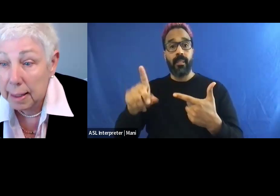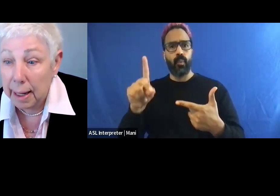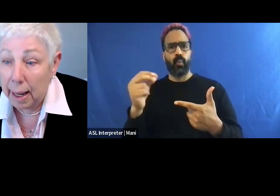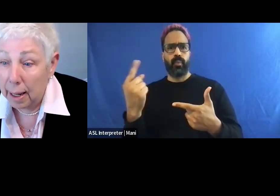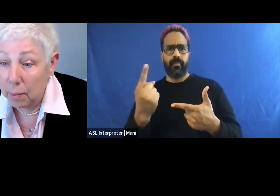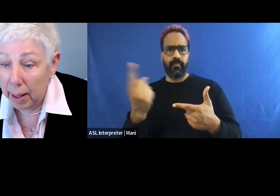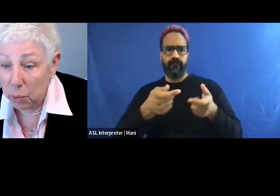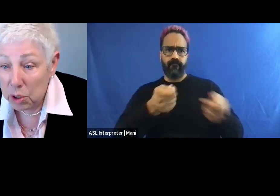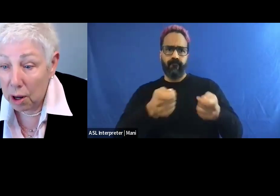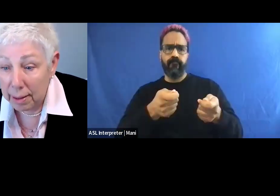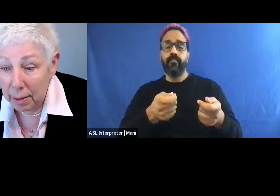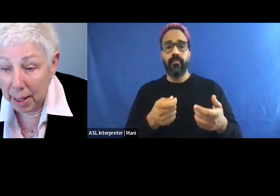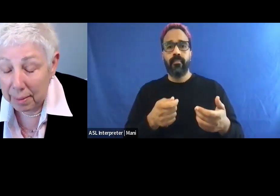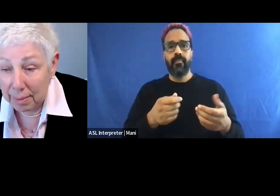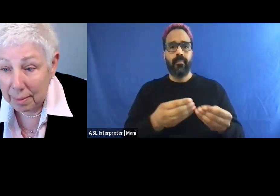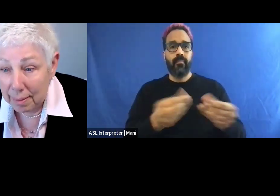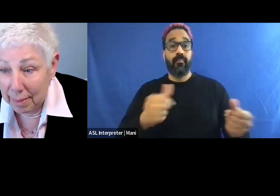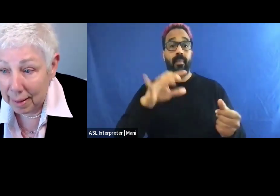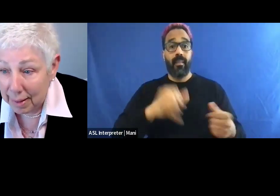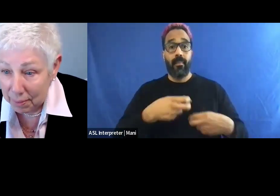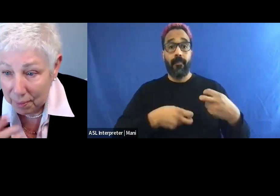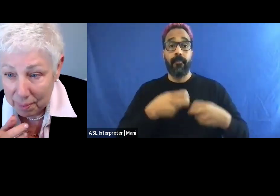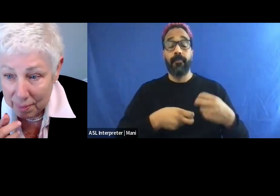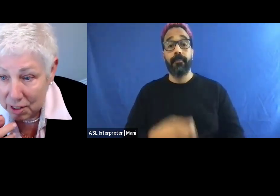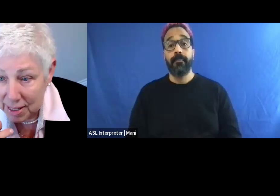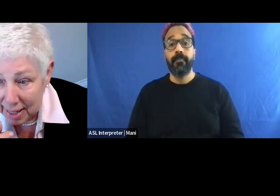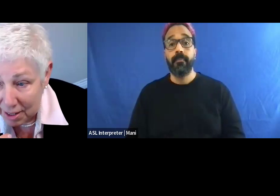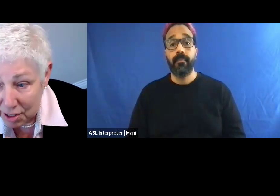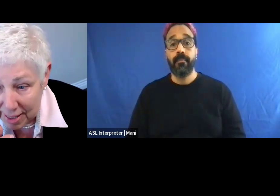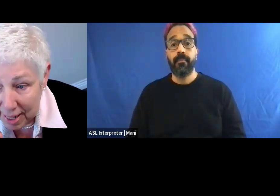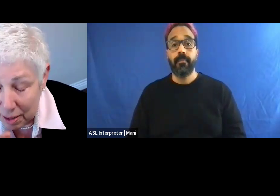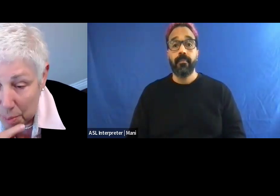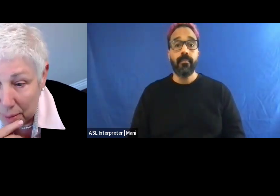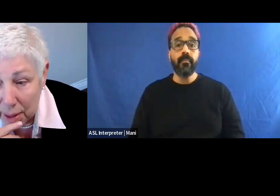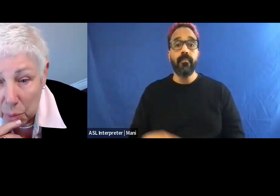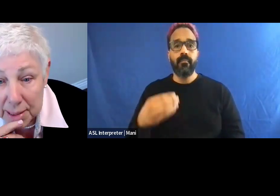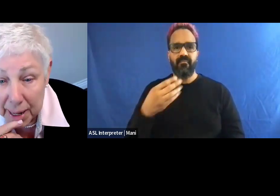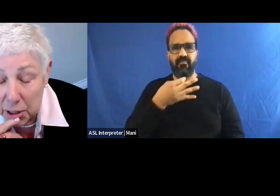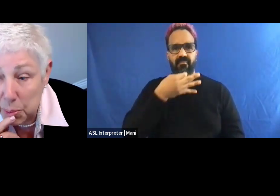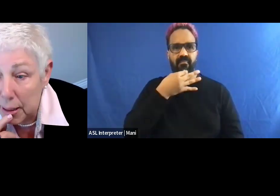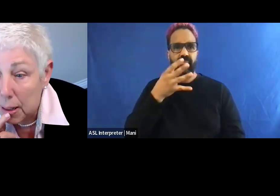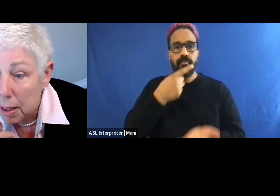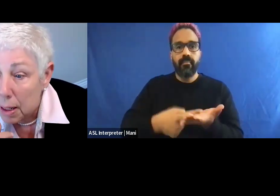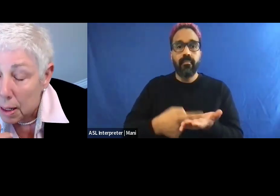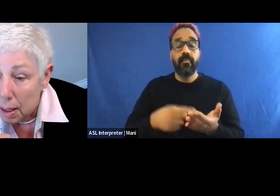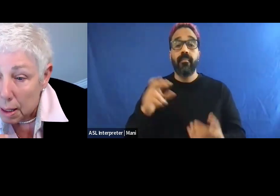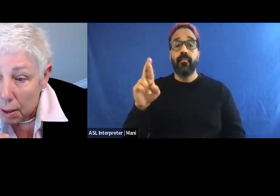that. And we'll talk a little about in just a second about that risk